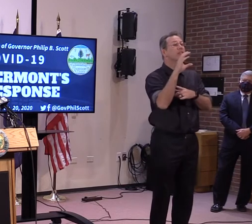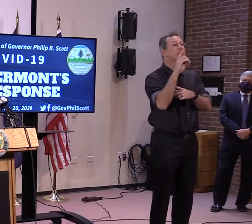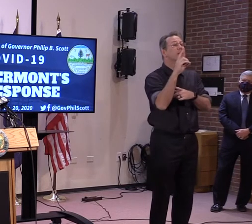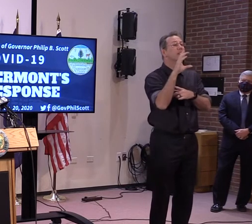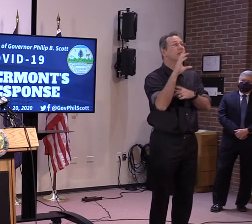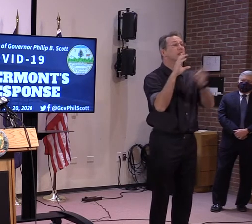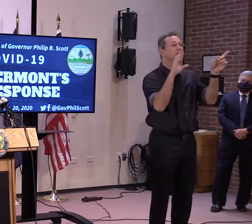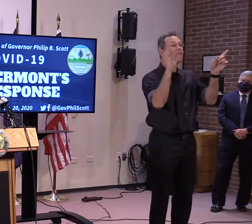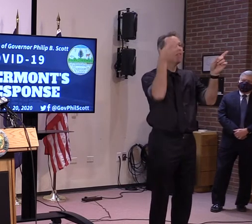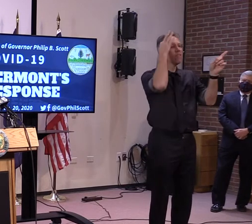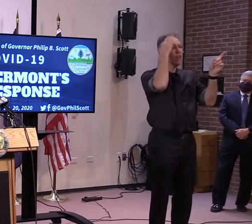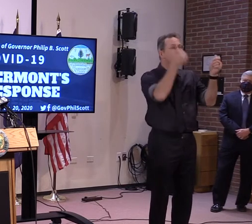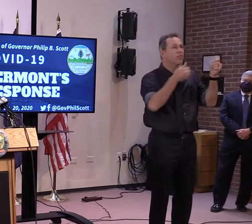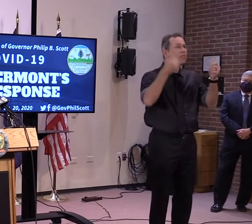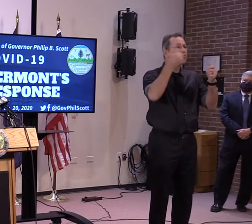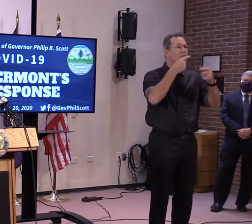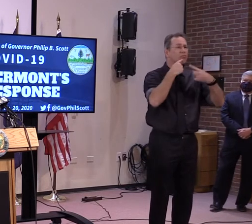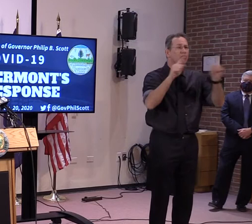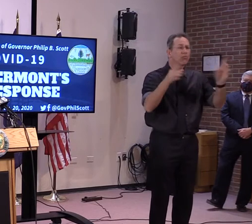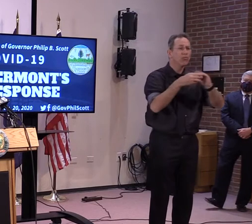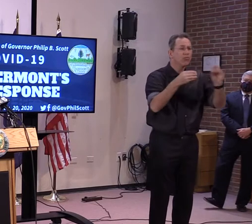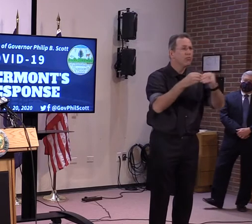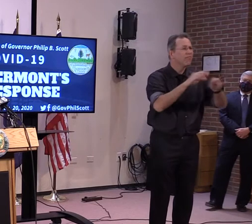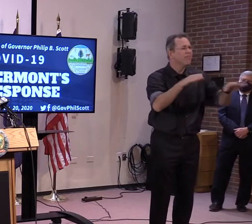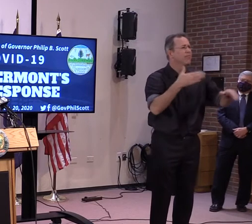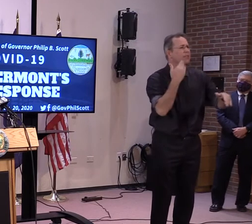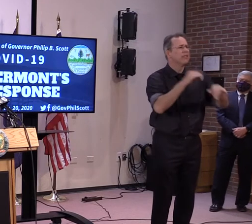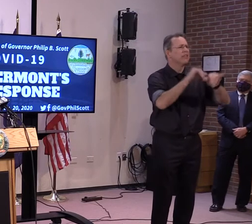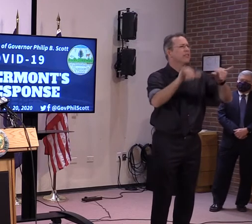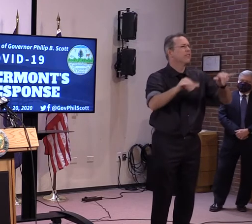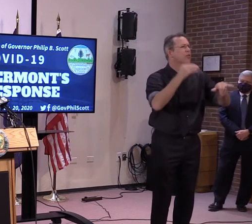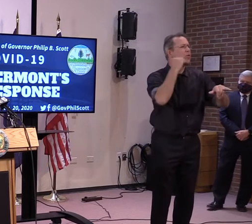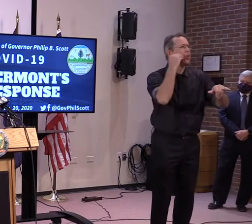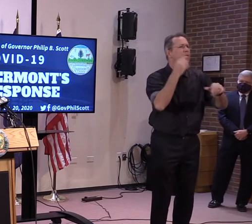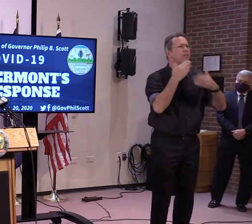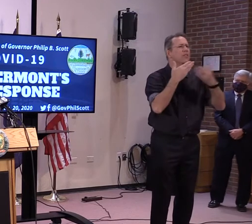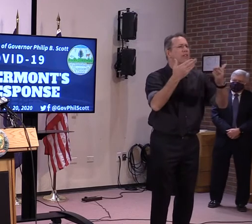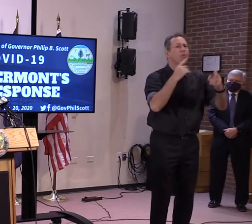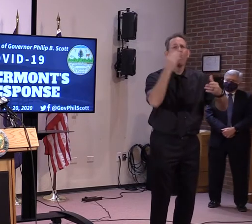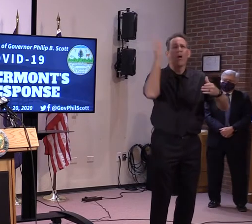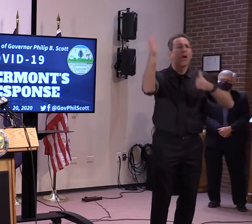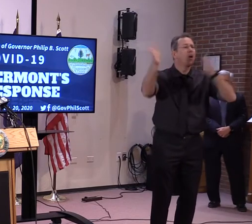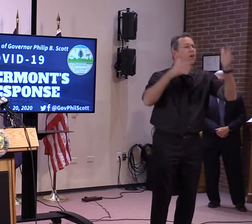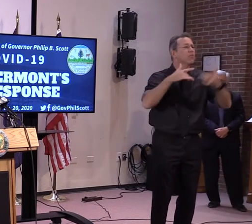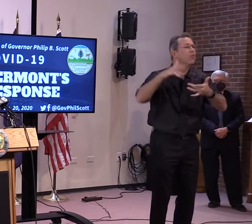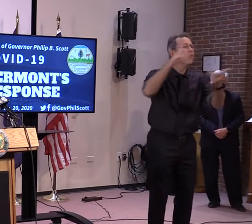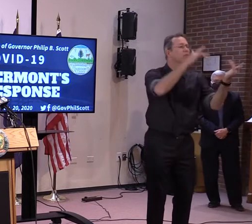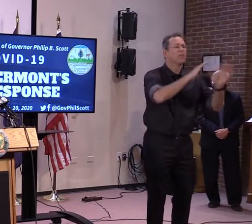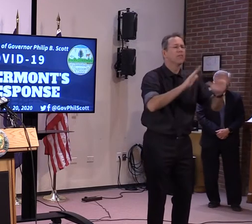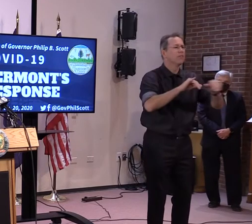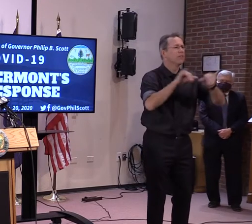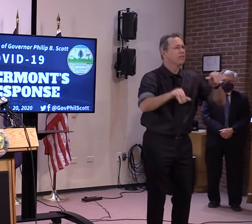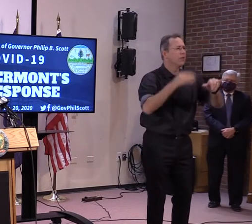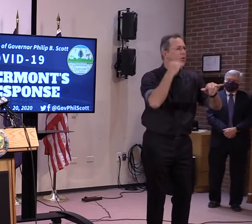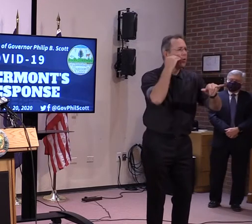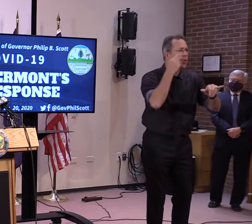the country to avoid travel and avoid getting together with other households for Thanksgiving.